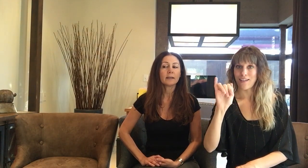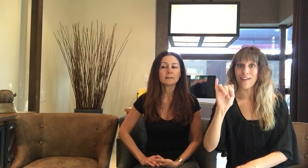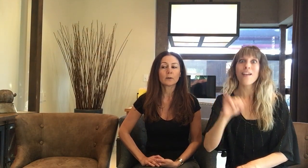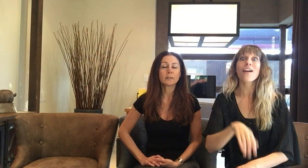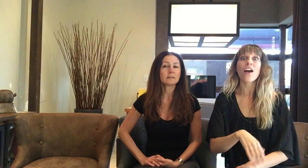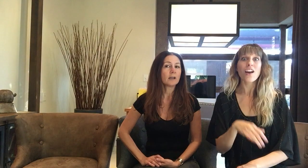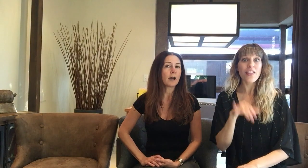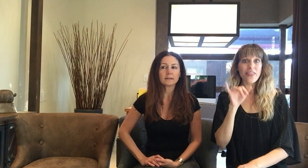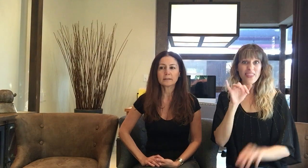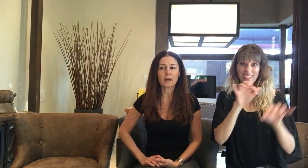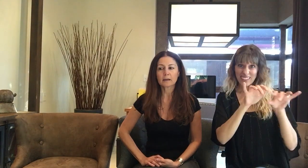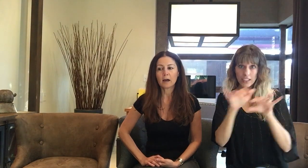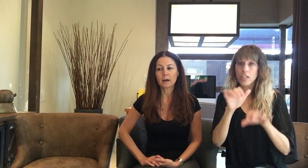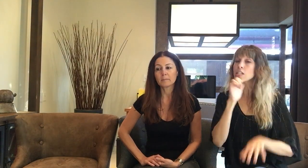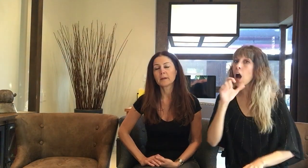BITES.MOBI. So it's not a .com.